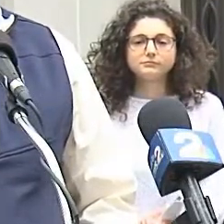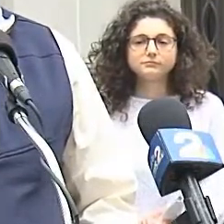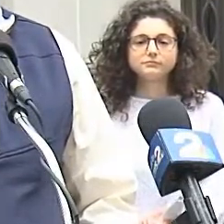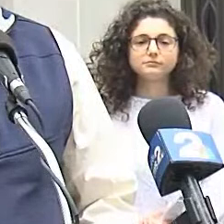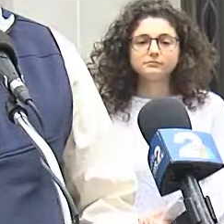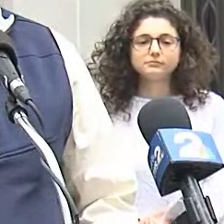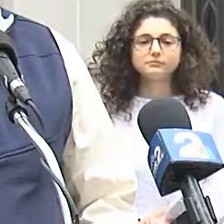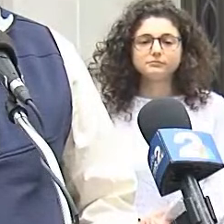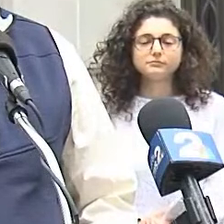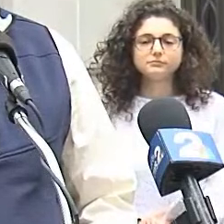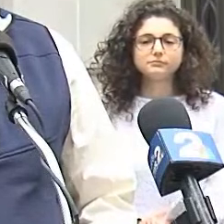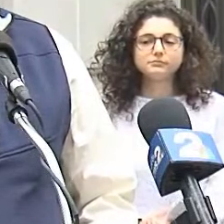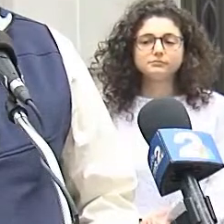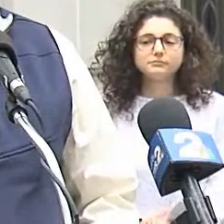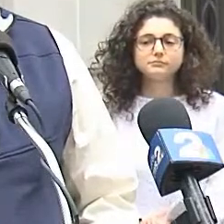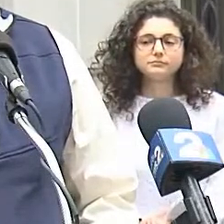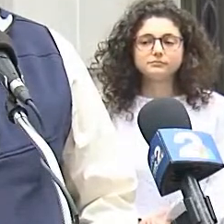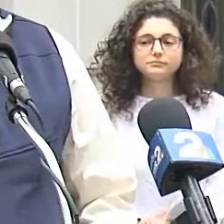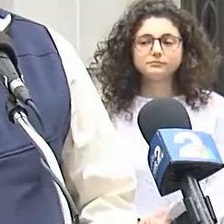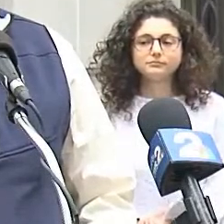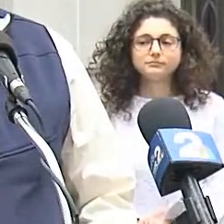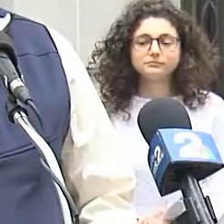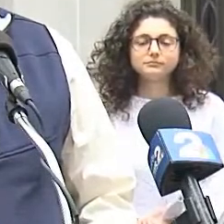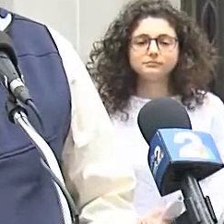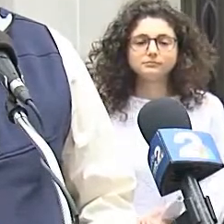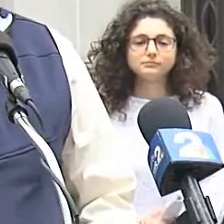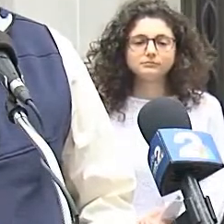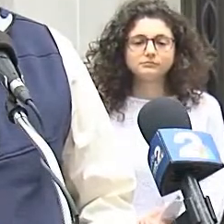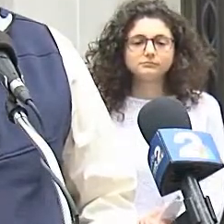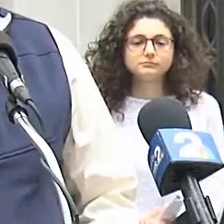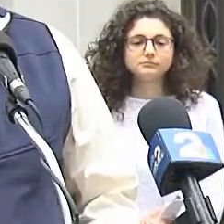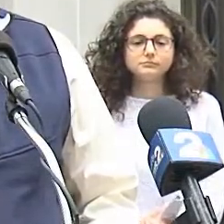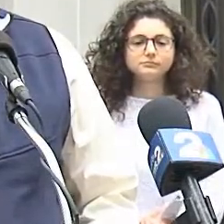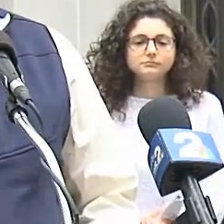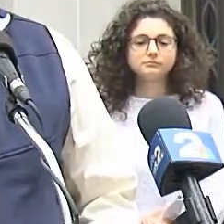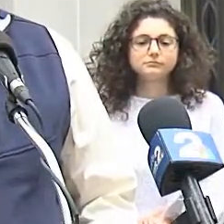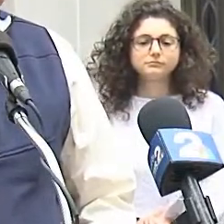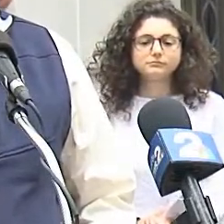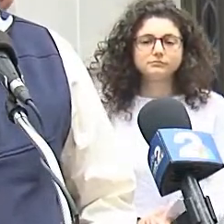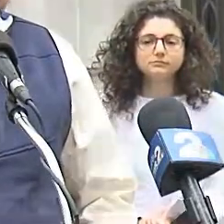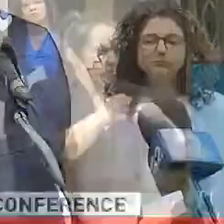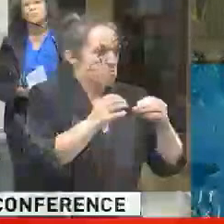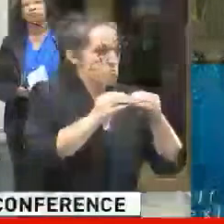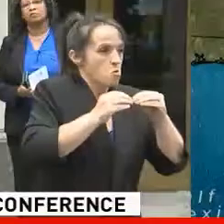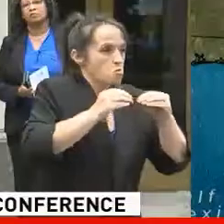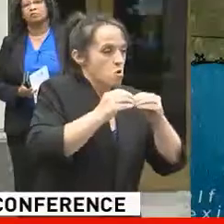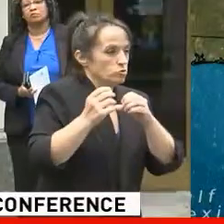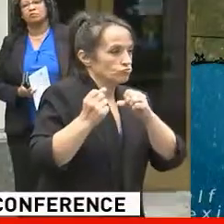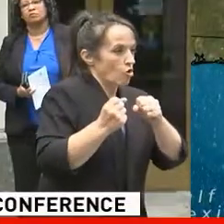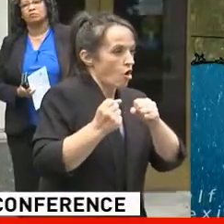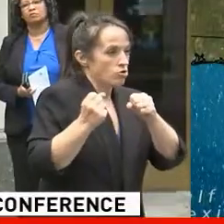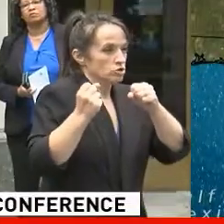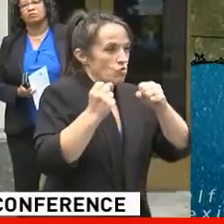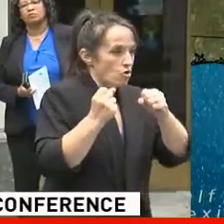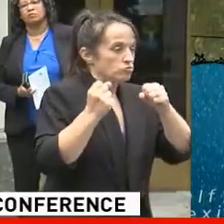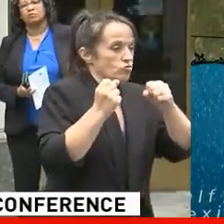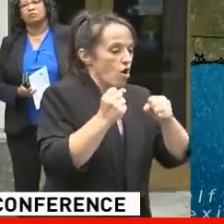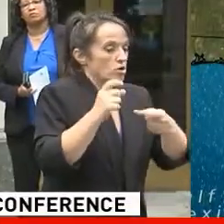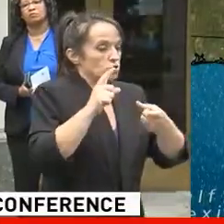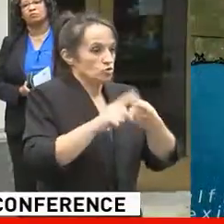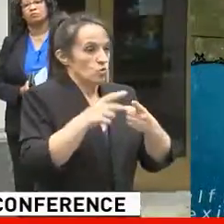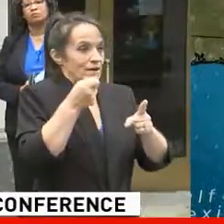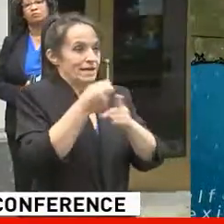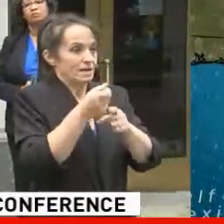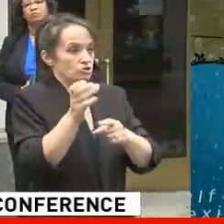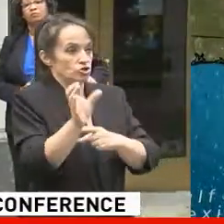it continues to strengthen in terms of its effects for us. Every time we get an update, it seems to